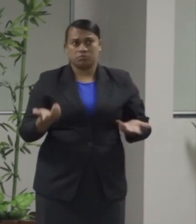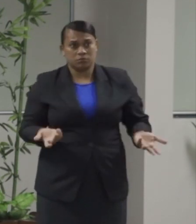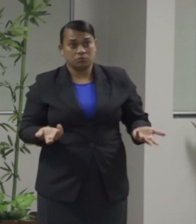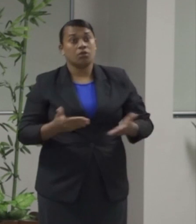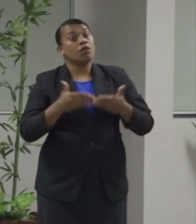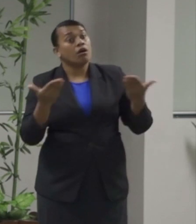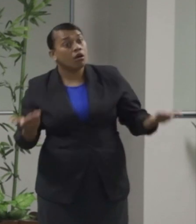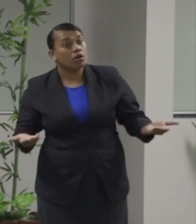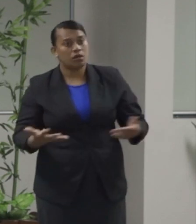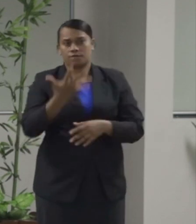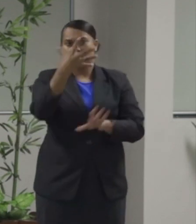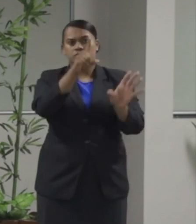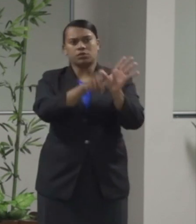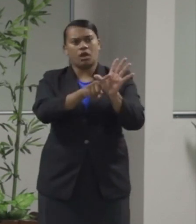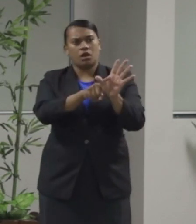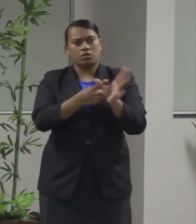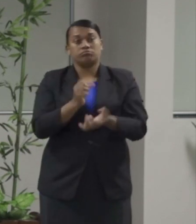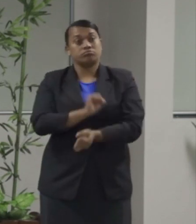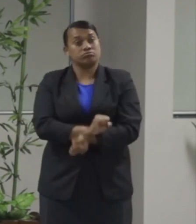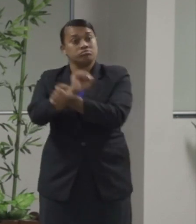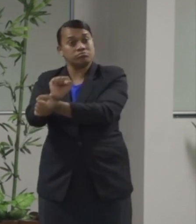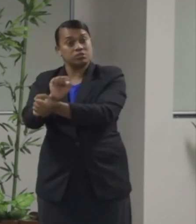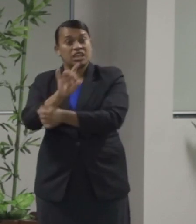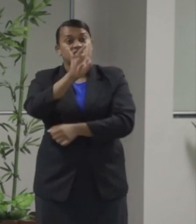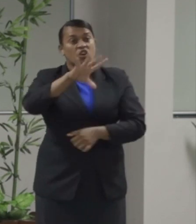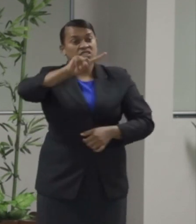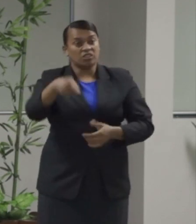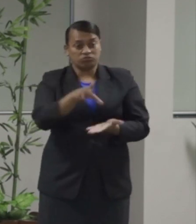prison and up to $10,000 fine, or both.